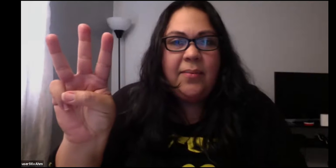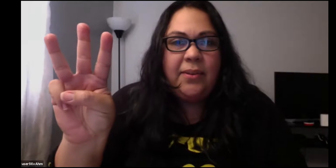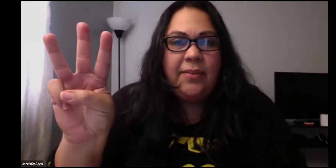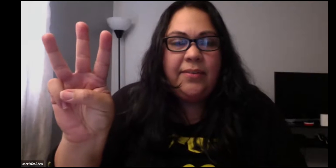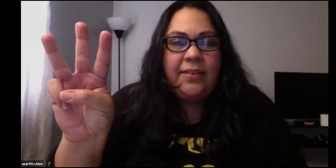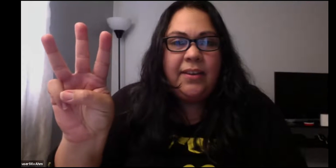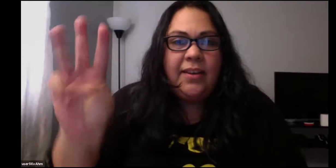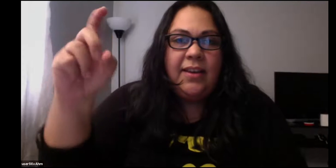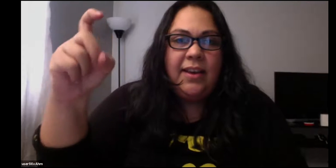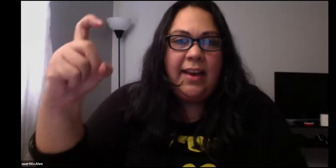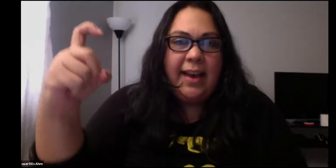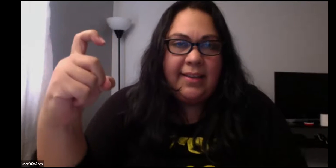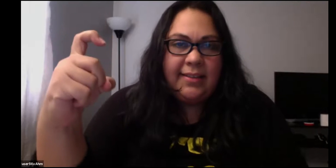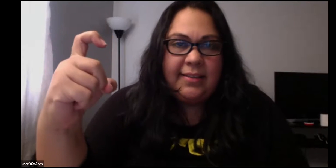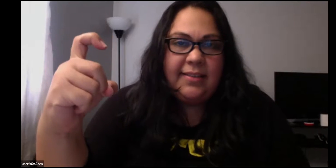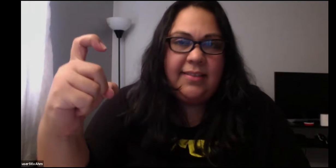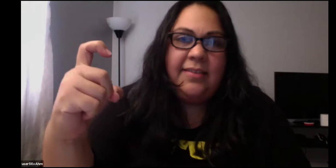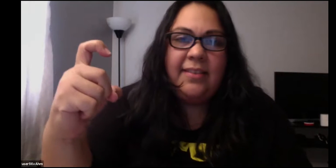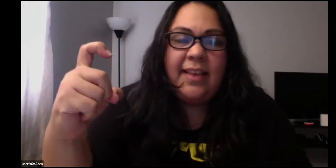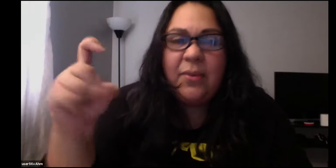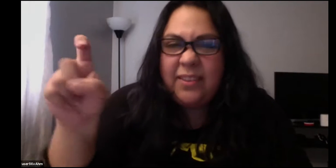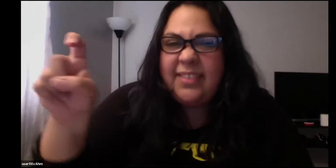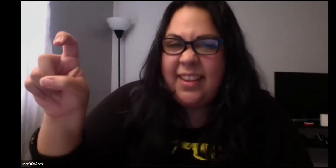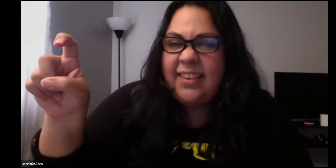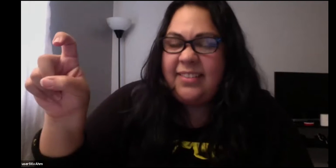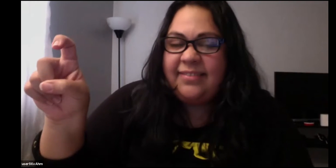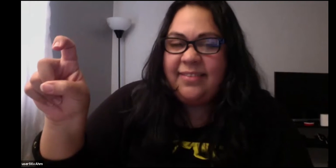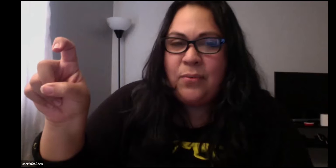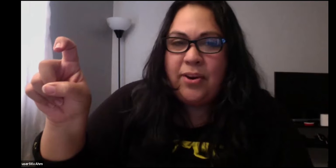W, X. That one's kind of weird, right?